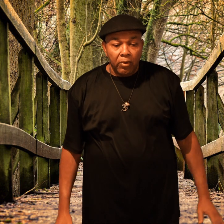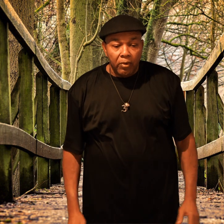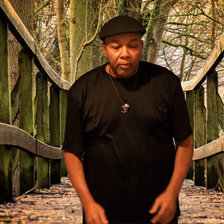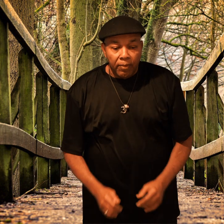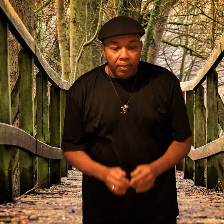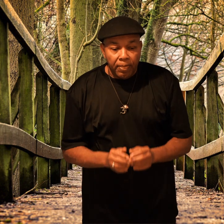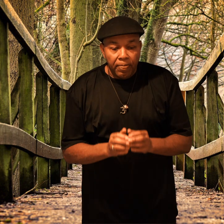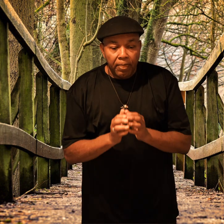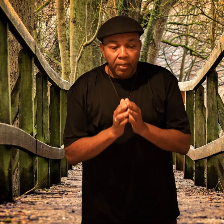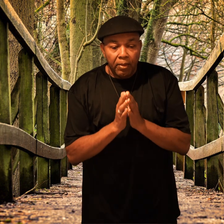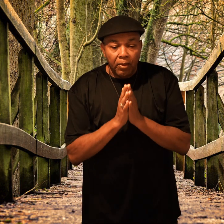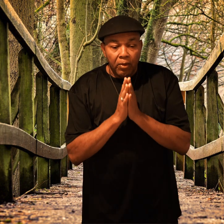Energy falling.